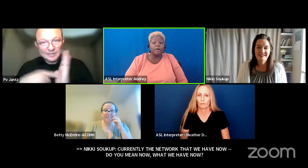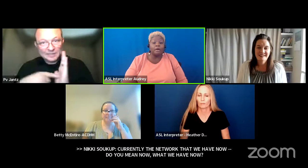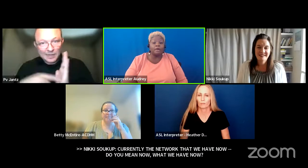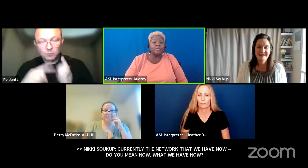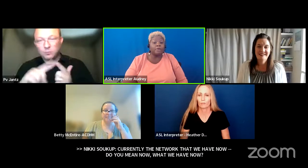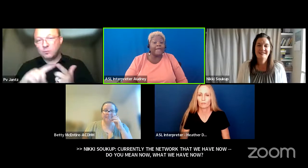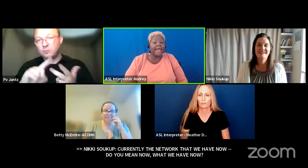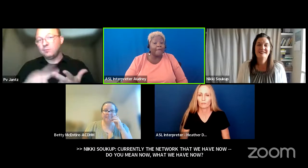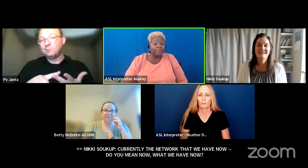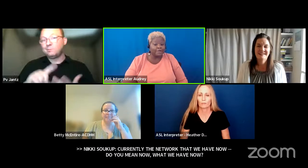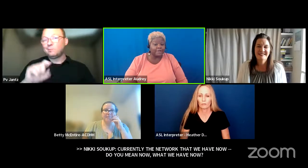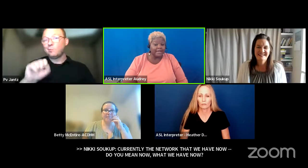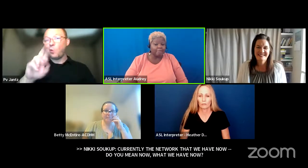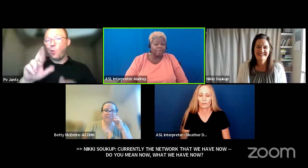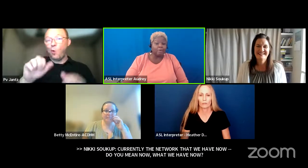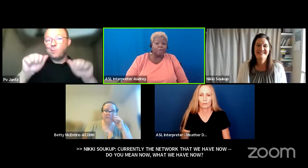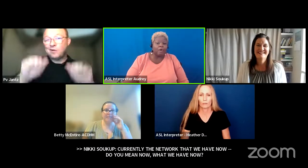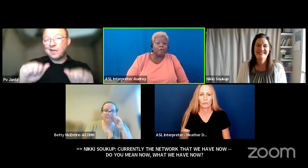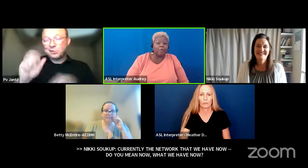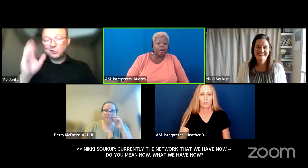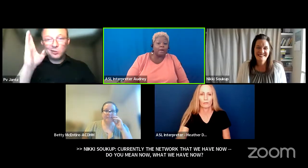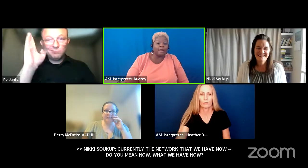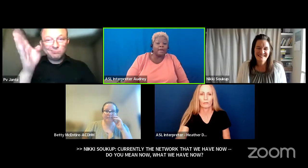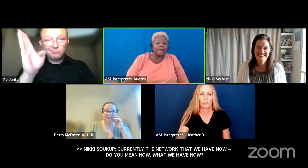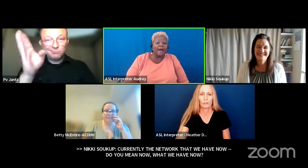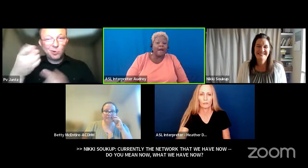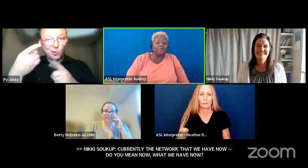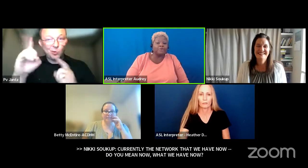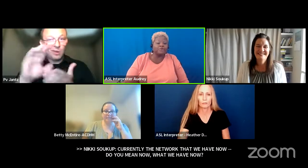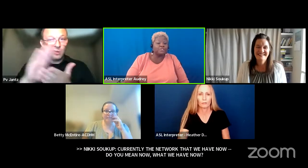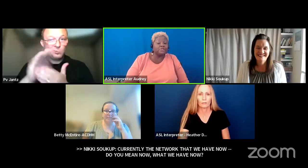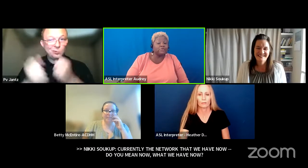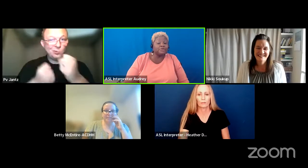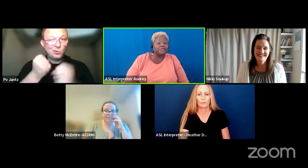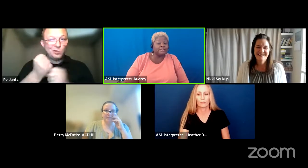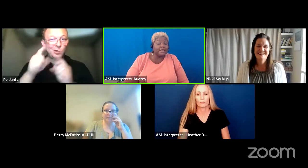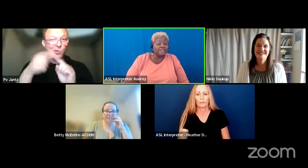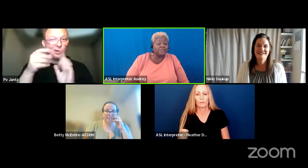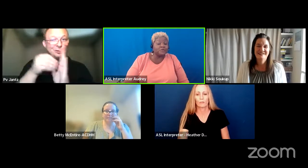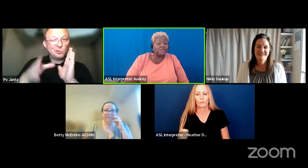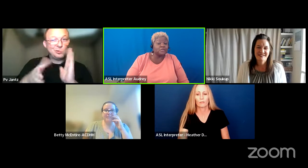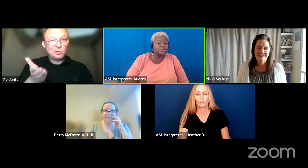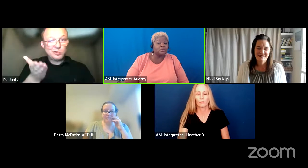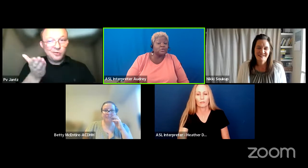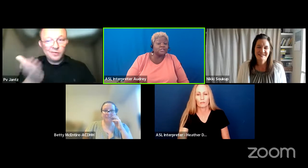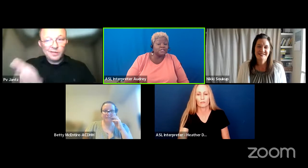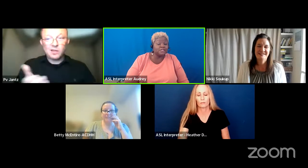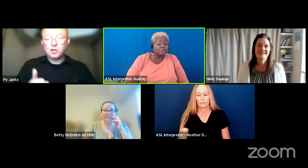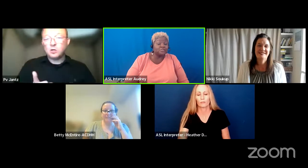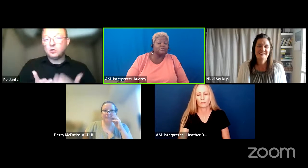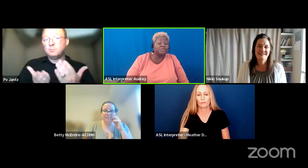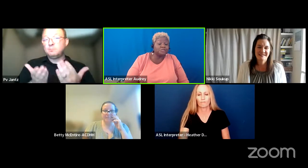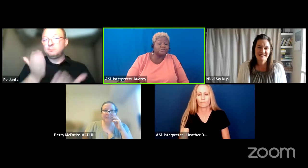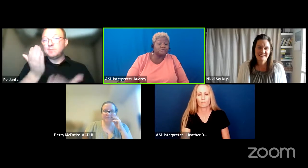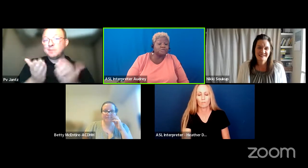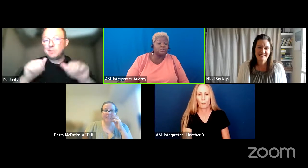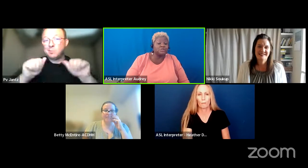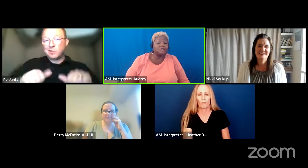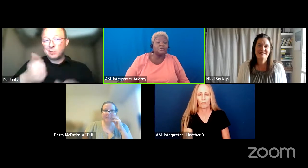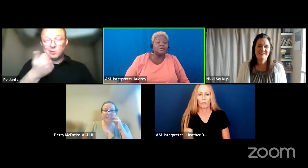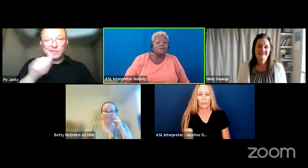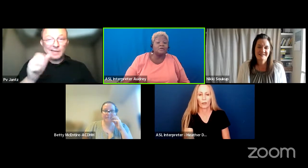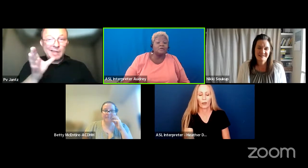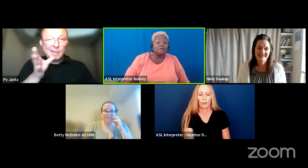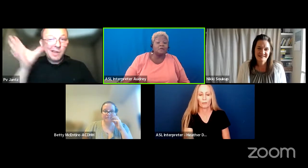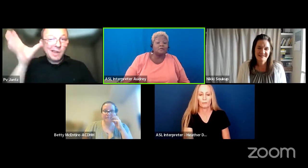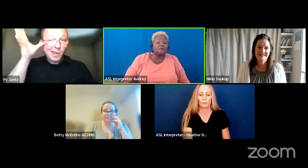or summer camp, for example, or opportunities to do presentations within the school systems to present the students,